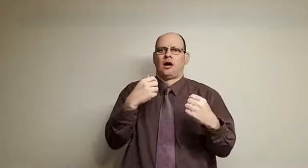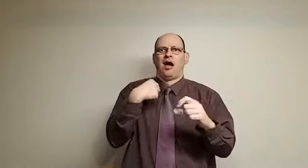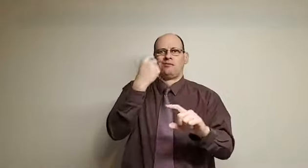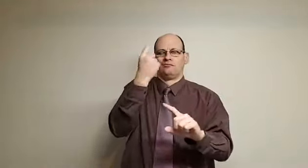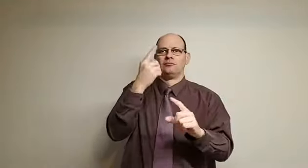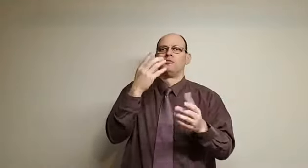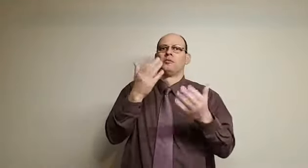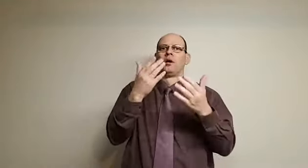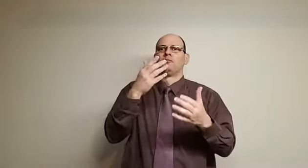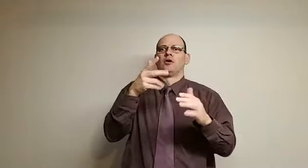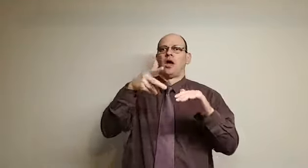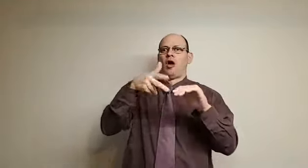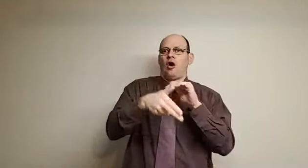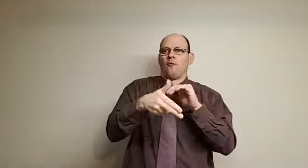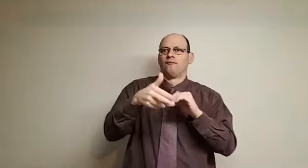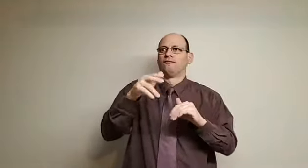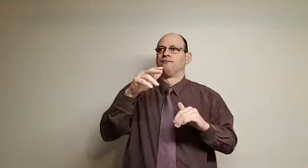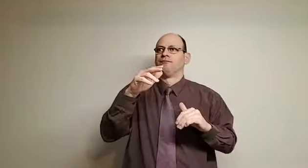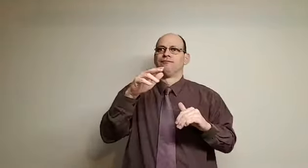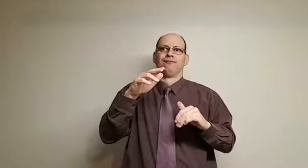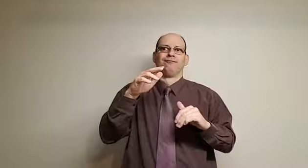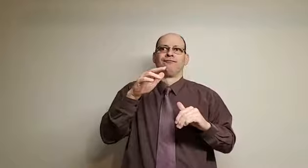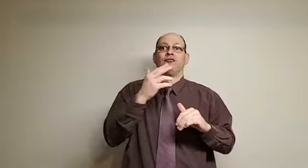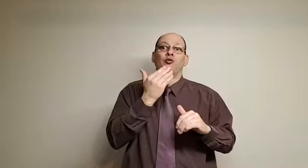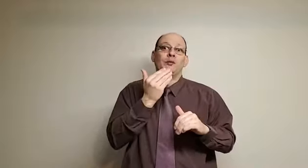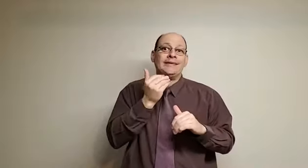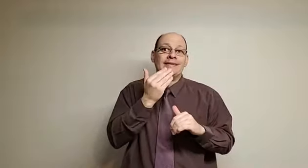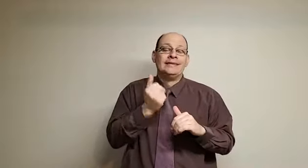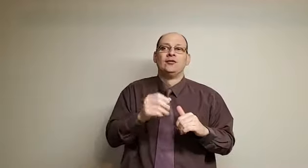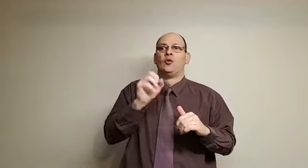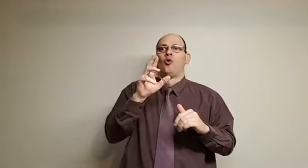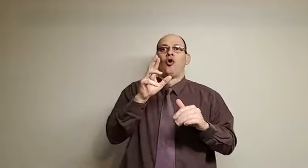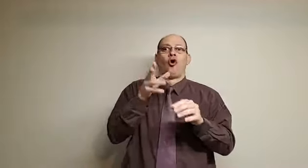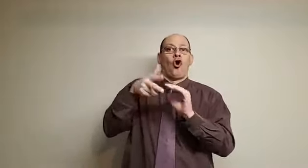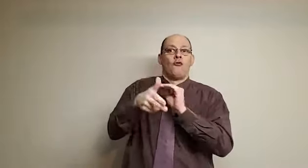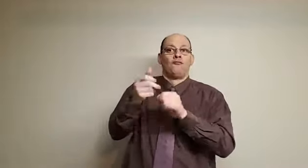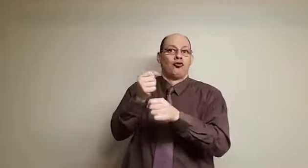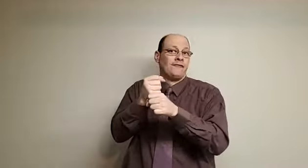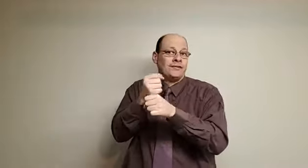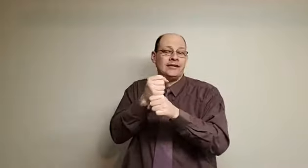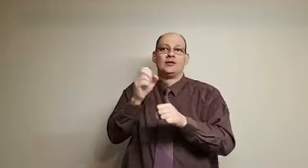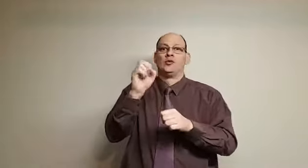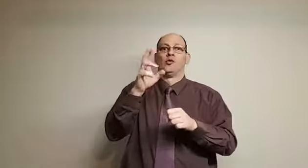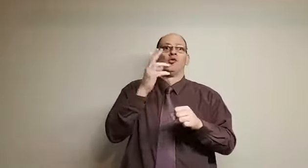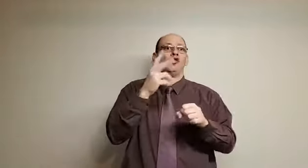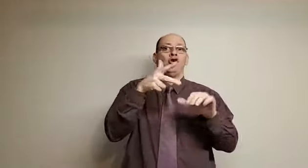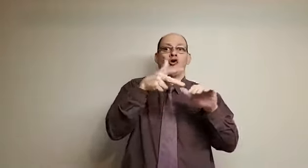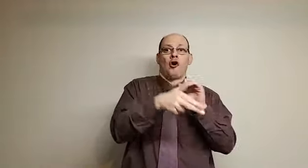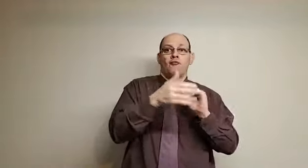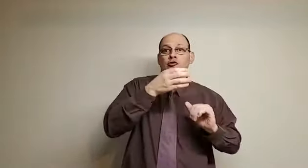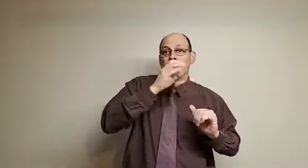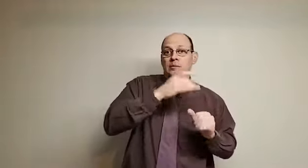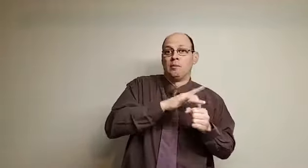have the ability because of health you know to fast because of